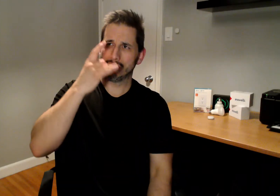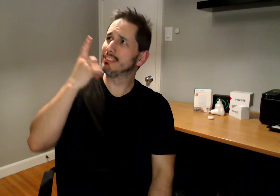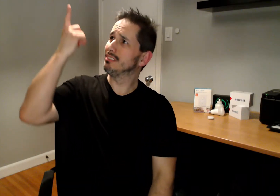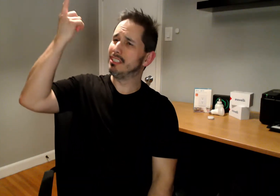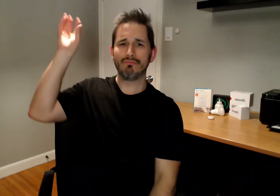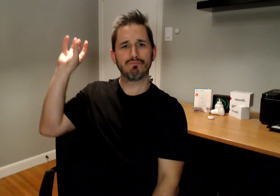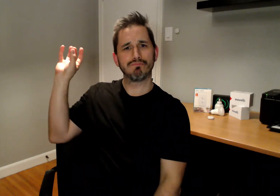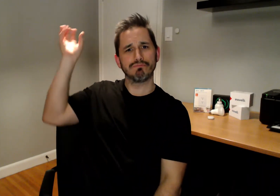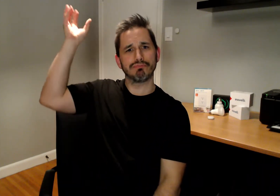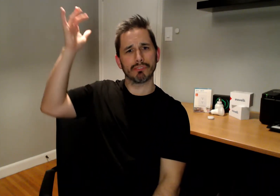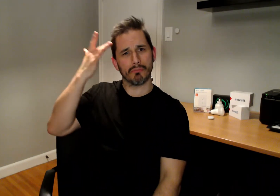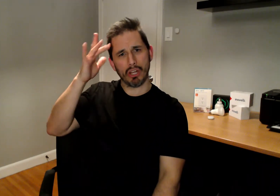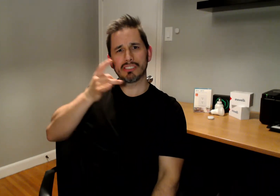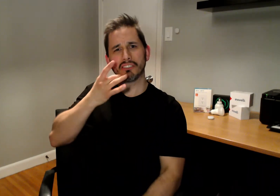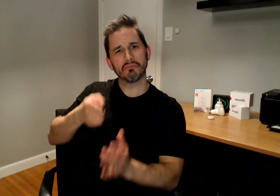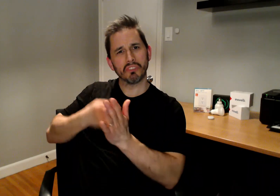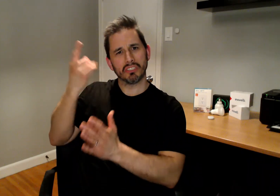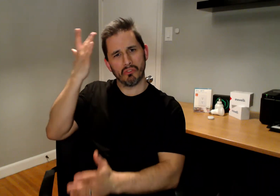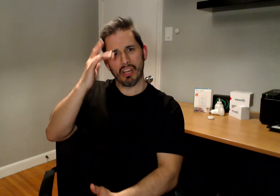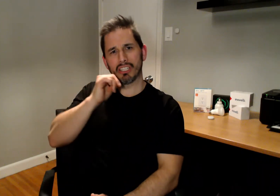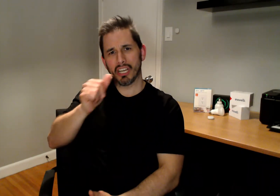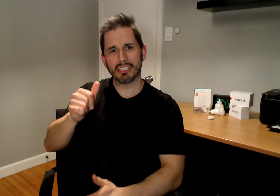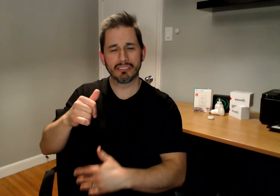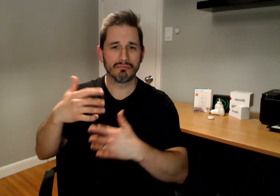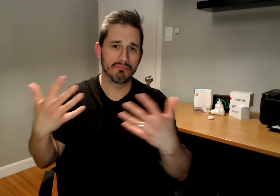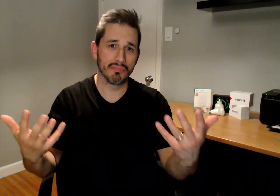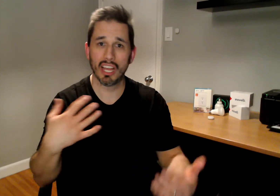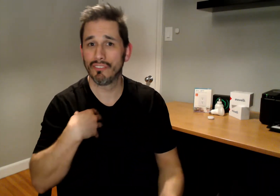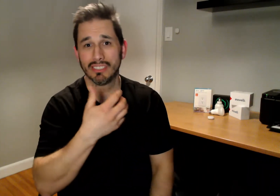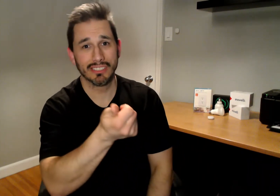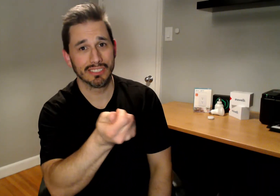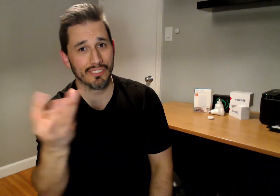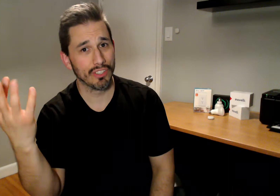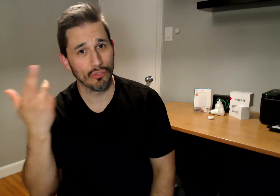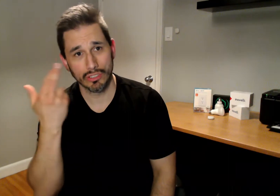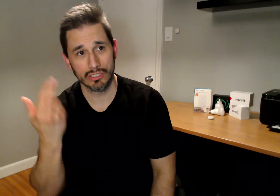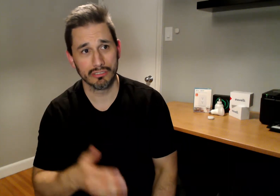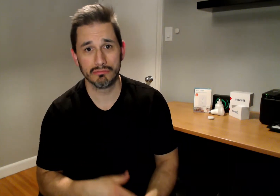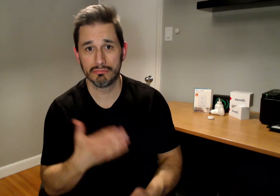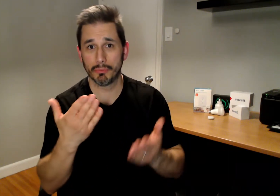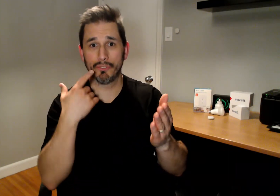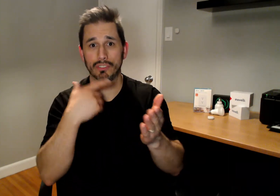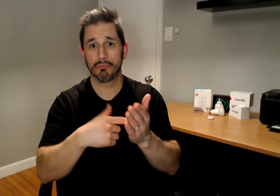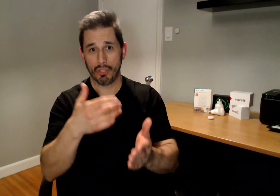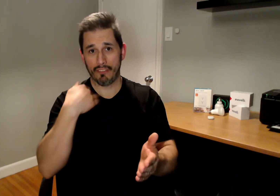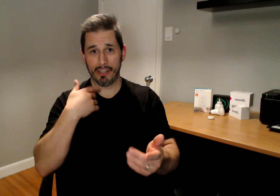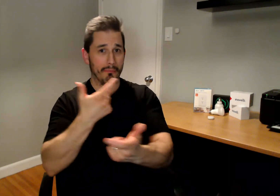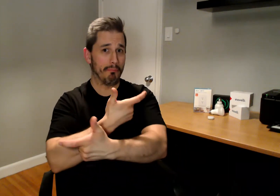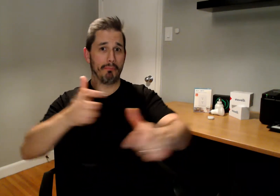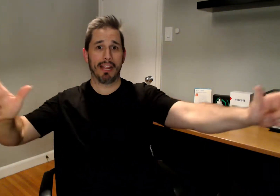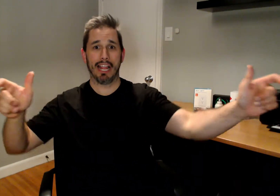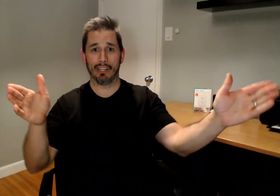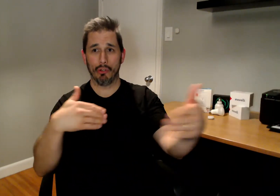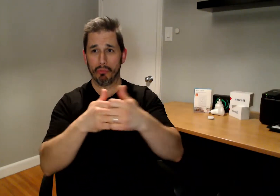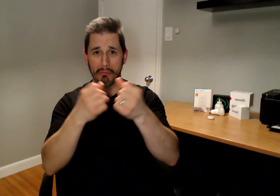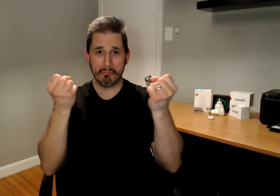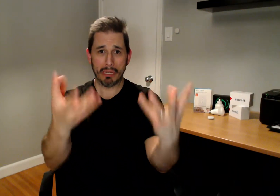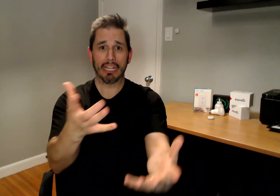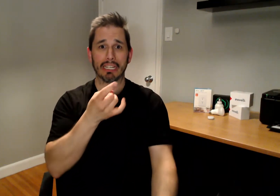You might be thinking, why not just use a smart light? Well, I have a few reasons why you might prefer a smart switch. If you're